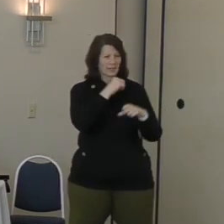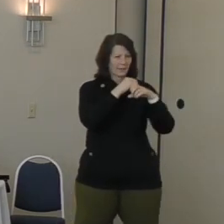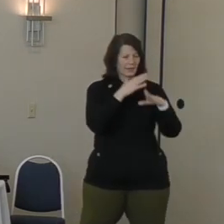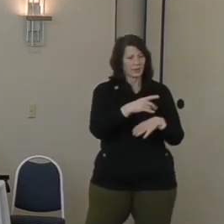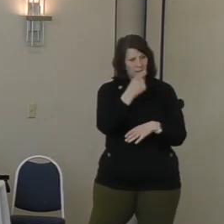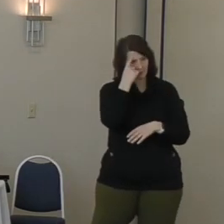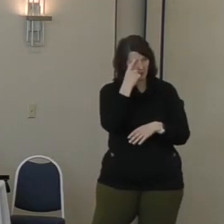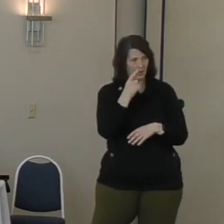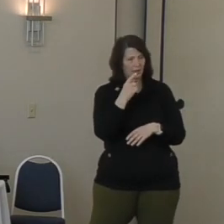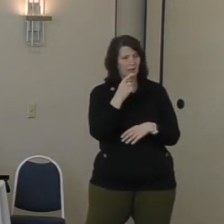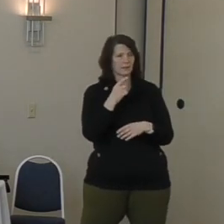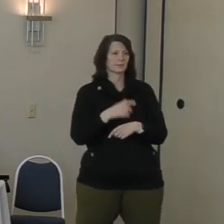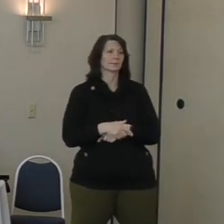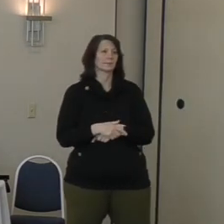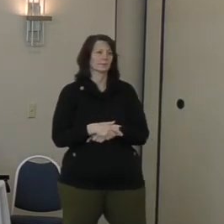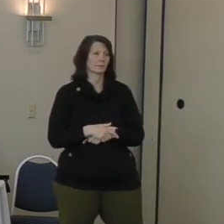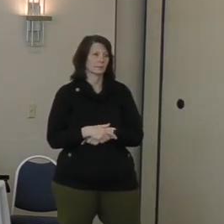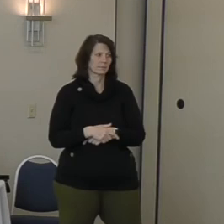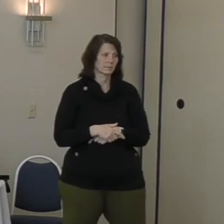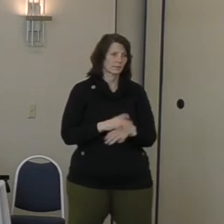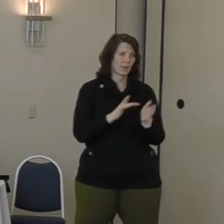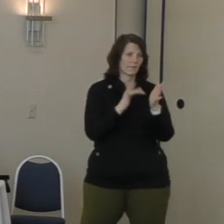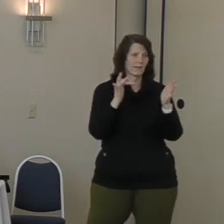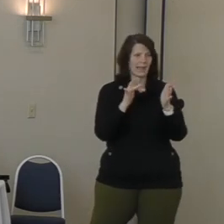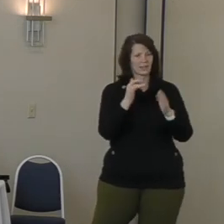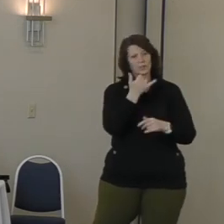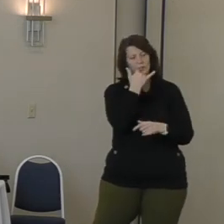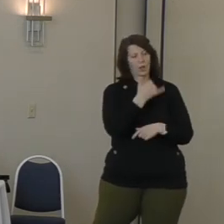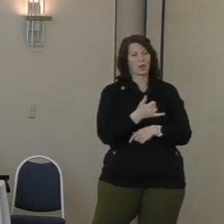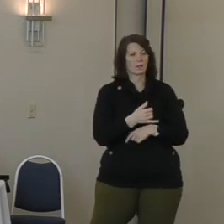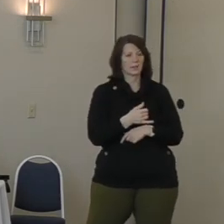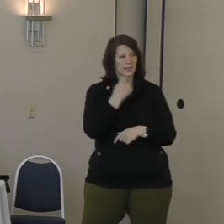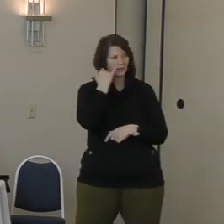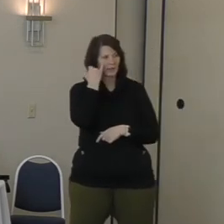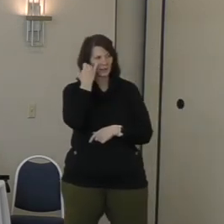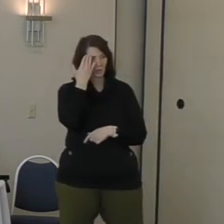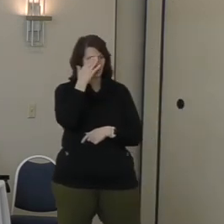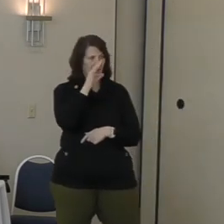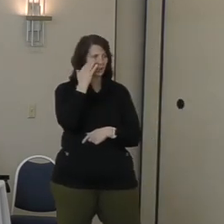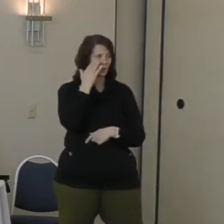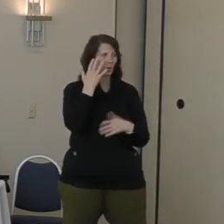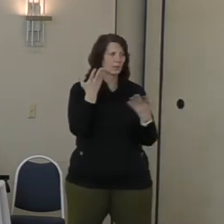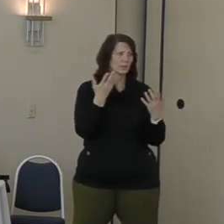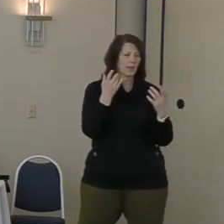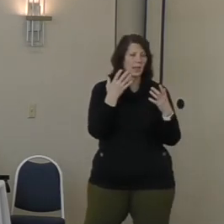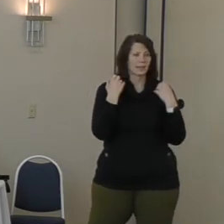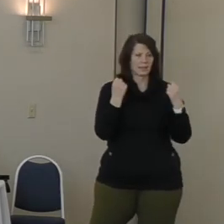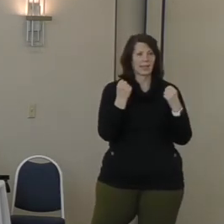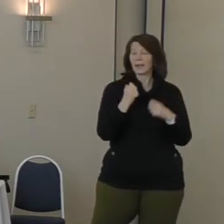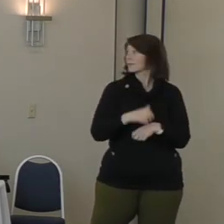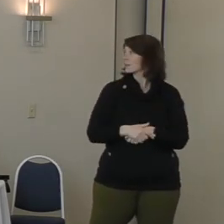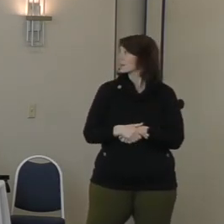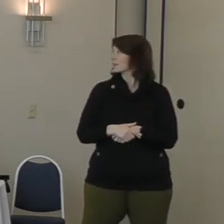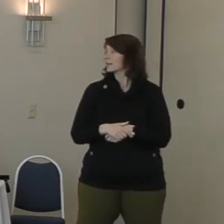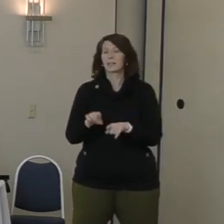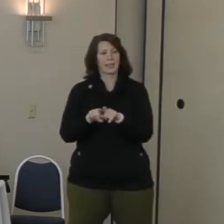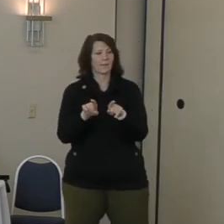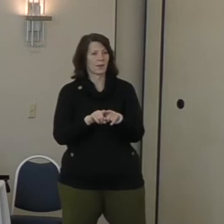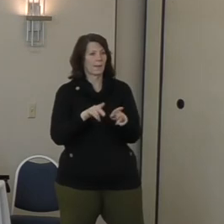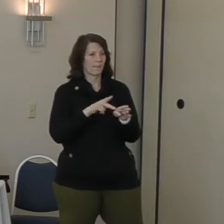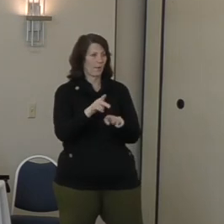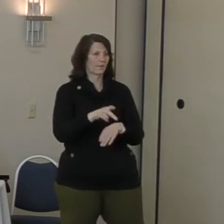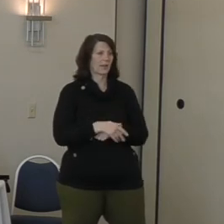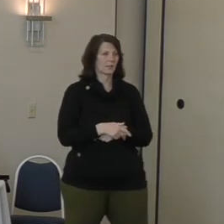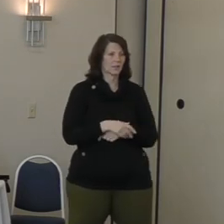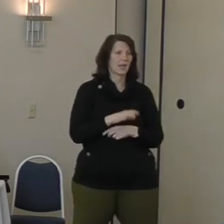mind, their entire advantage is gone. And if they don't think they know what's coming, that confidence drains quickly, even in professionals. And so